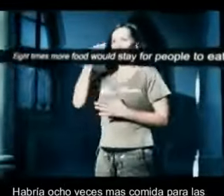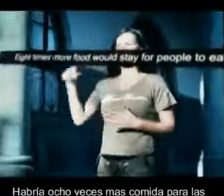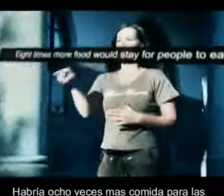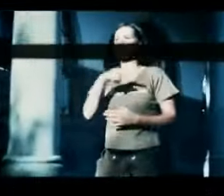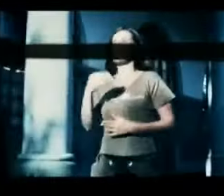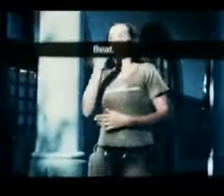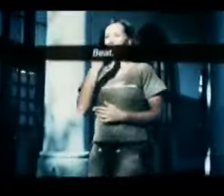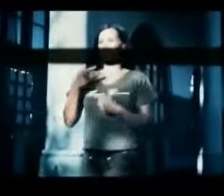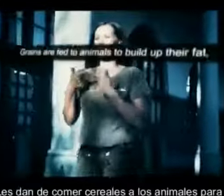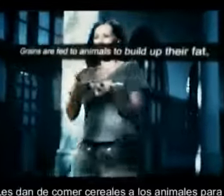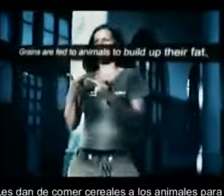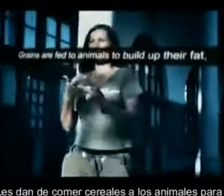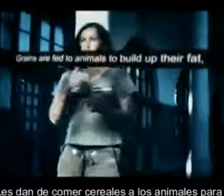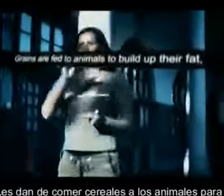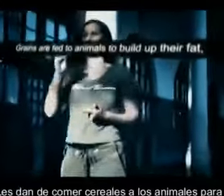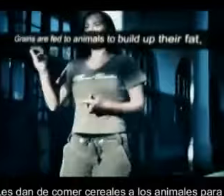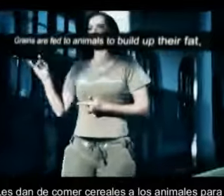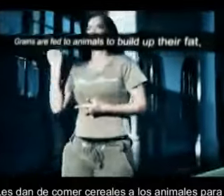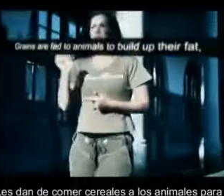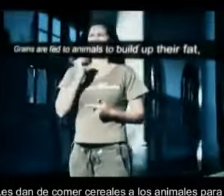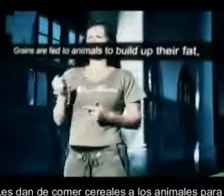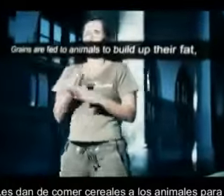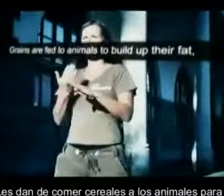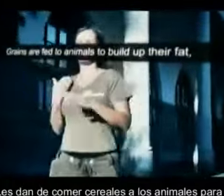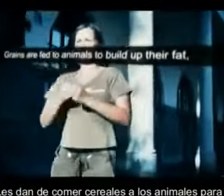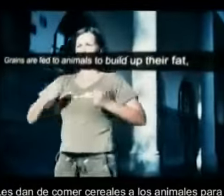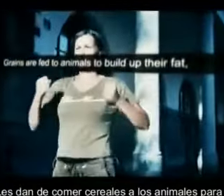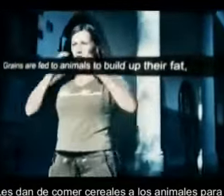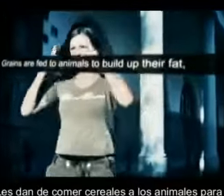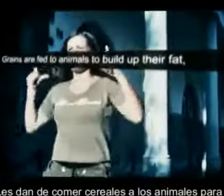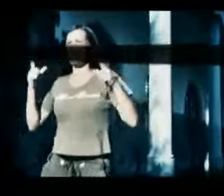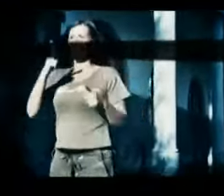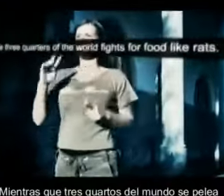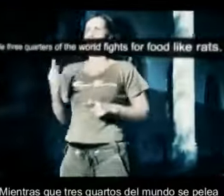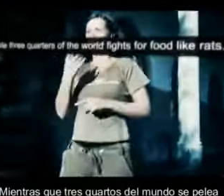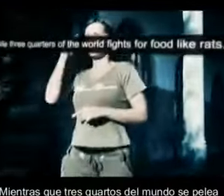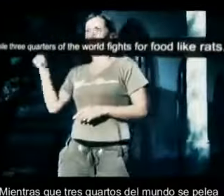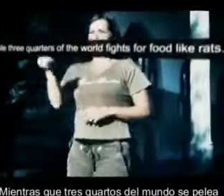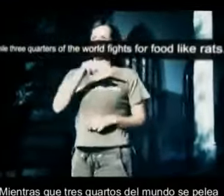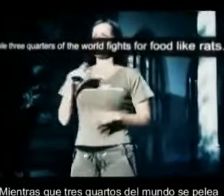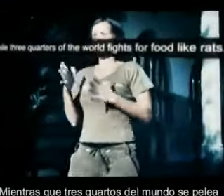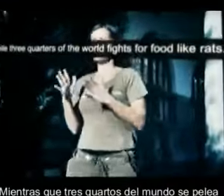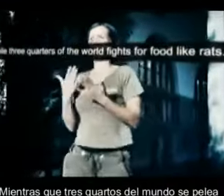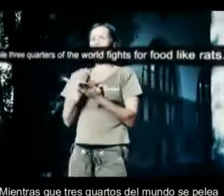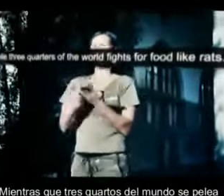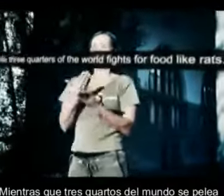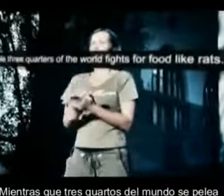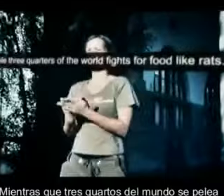eat. See, grains are fed to animals to build up their fat, while 3/4 of the world fights for food